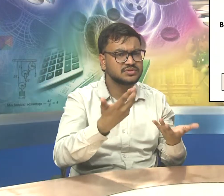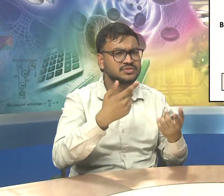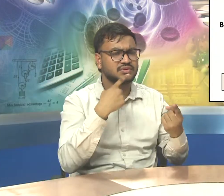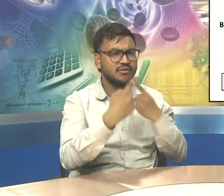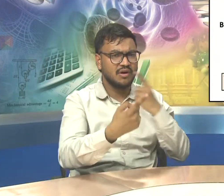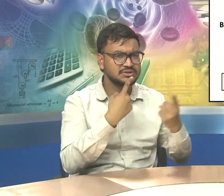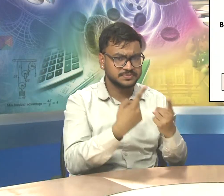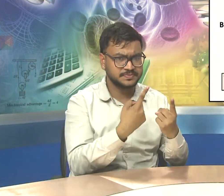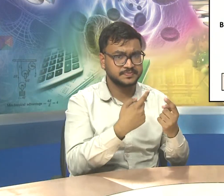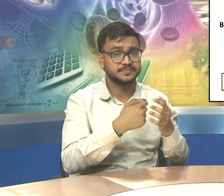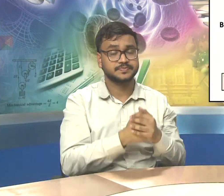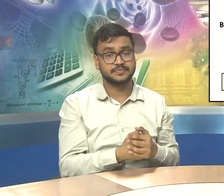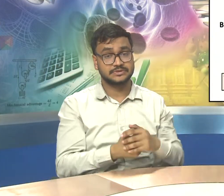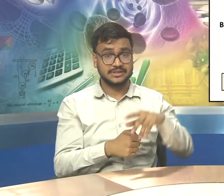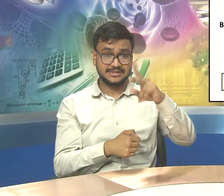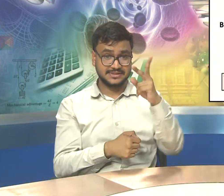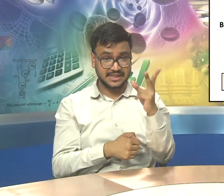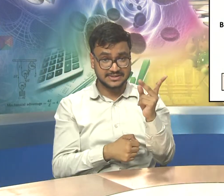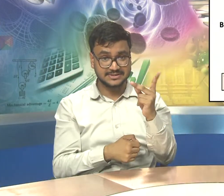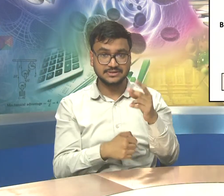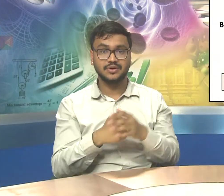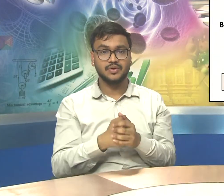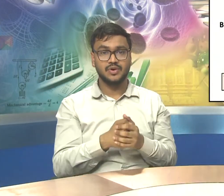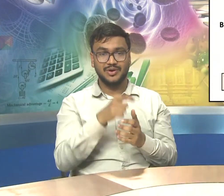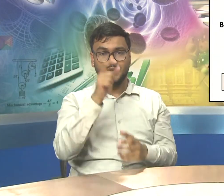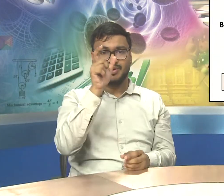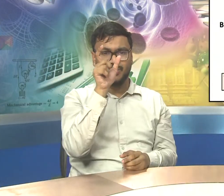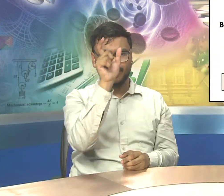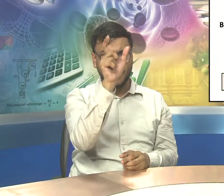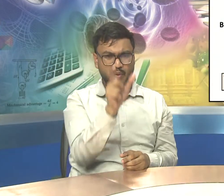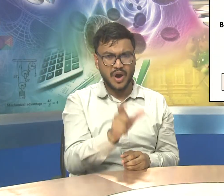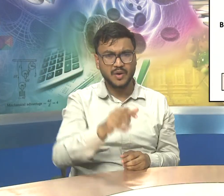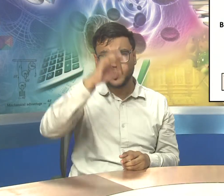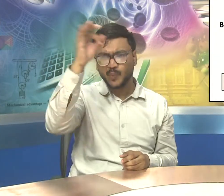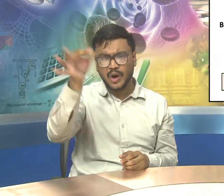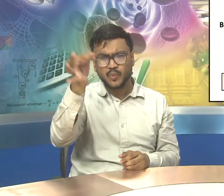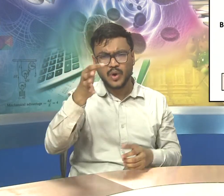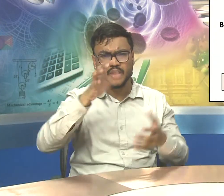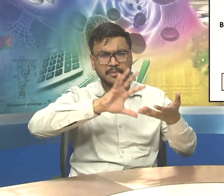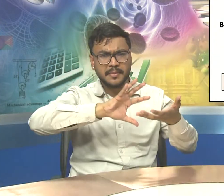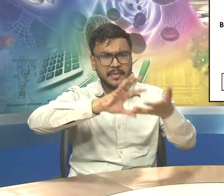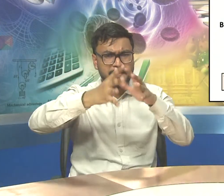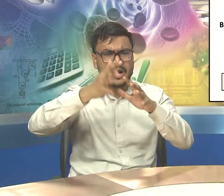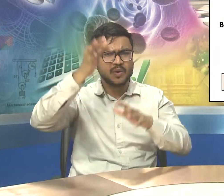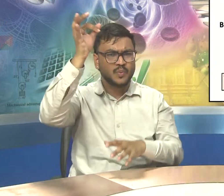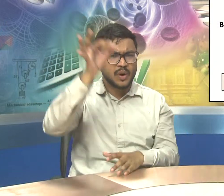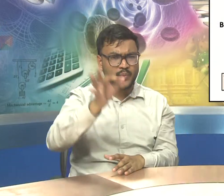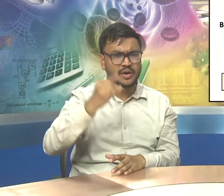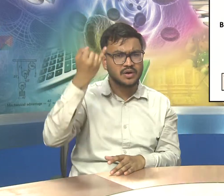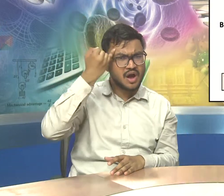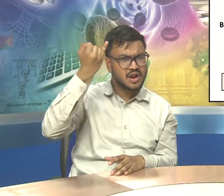It distributes into three parts. First is talking about different time and places.